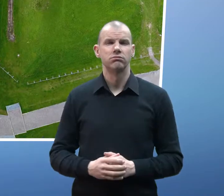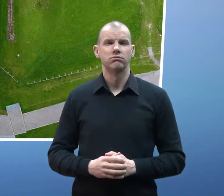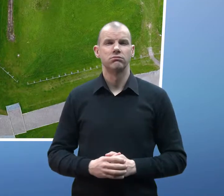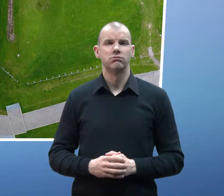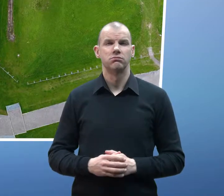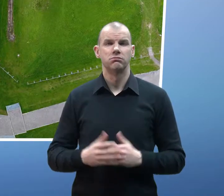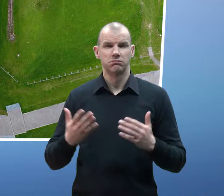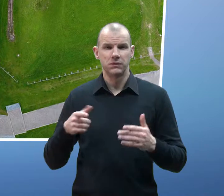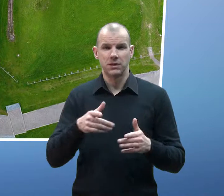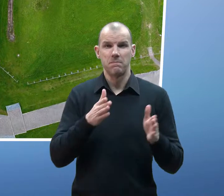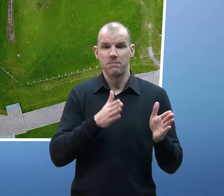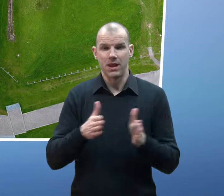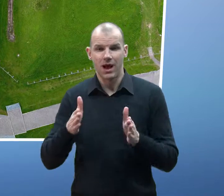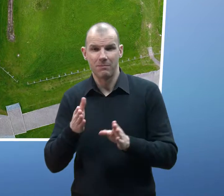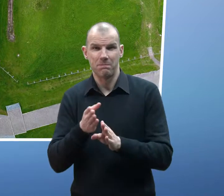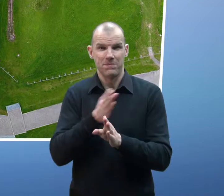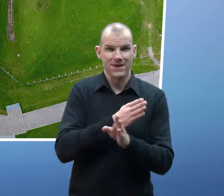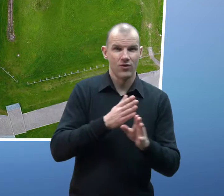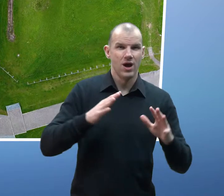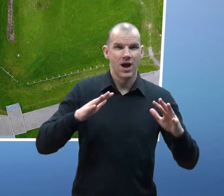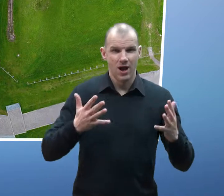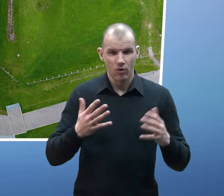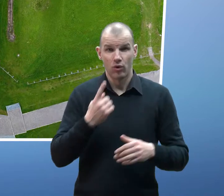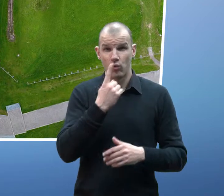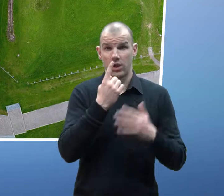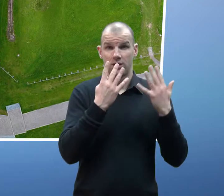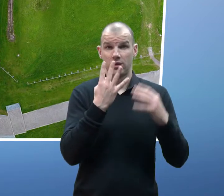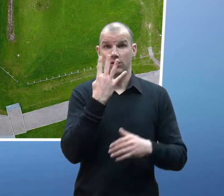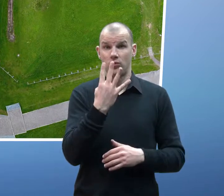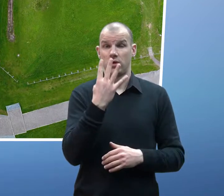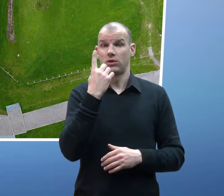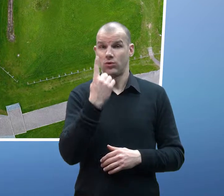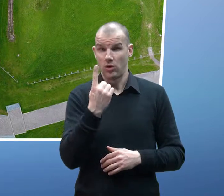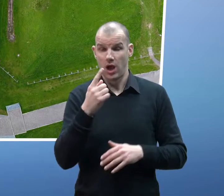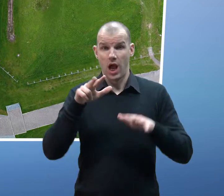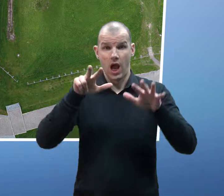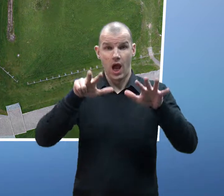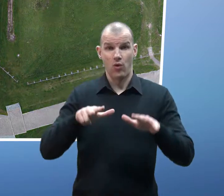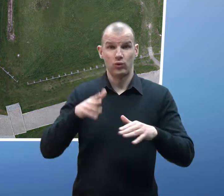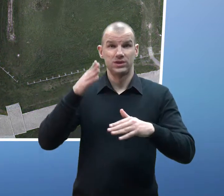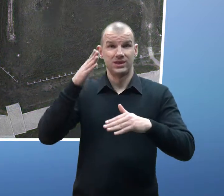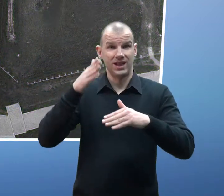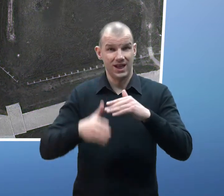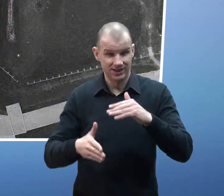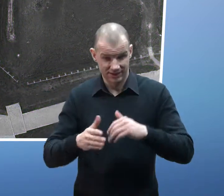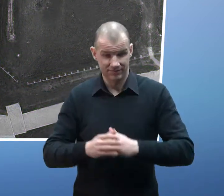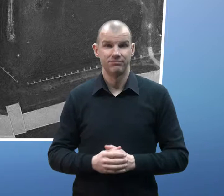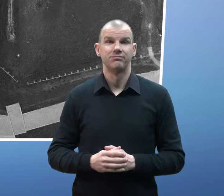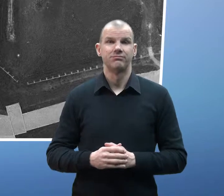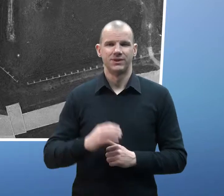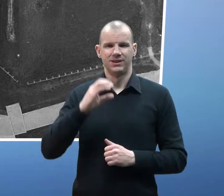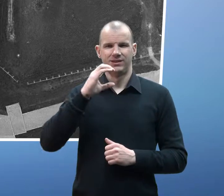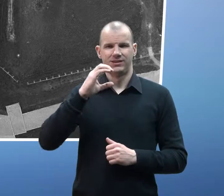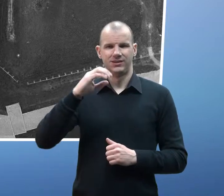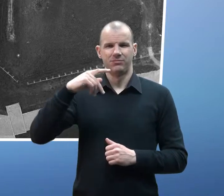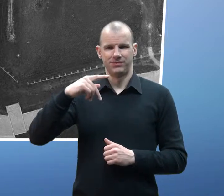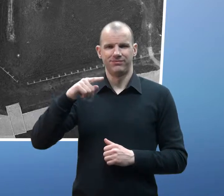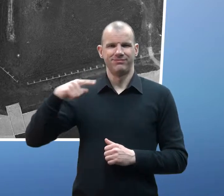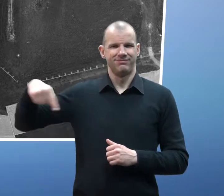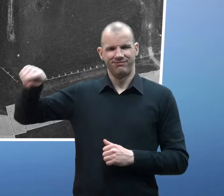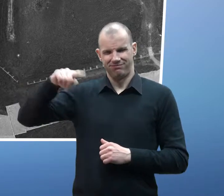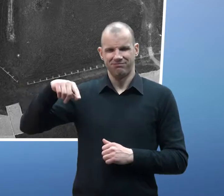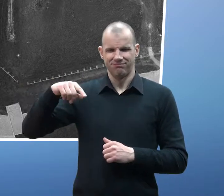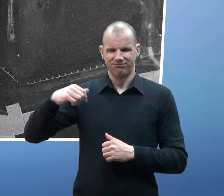residents. Preparations for the mass murder started at the end of August in 1941. Several